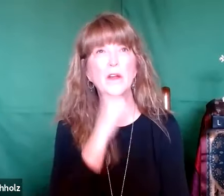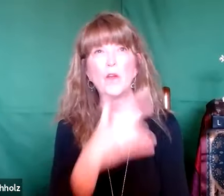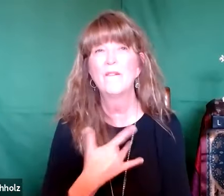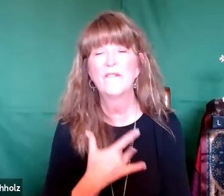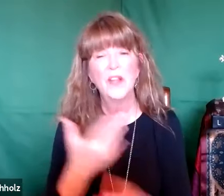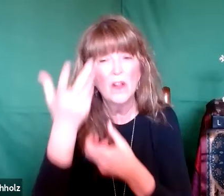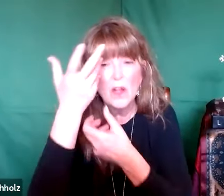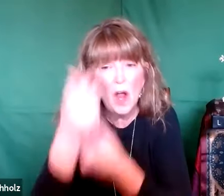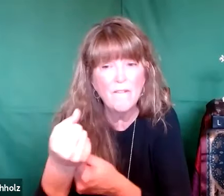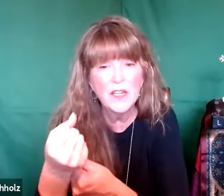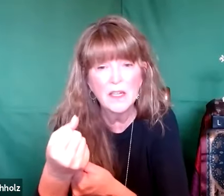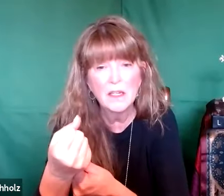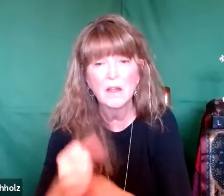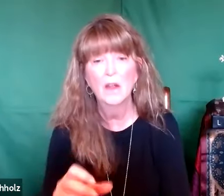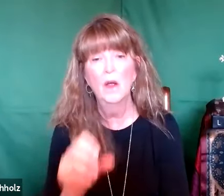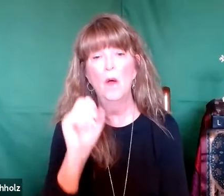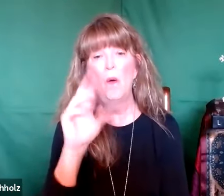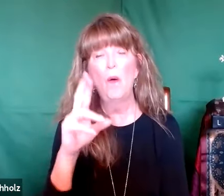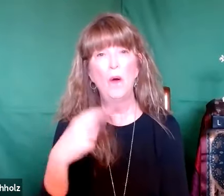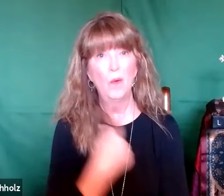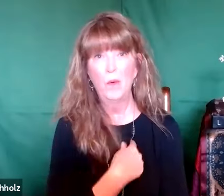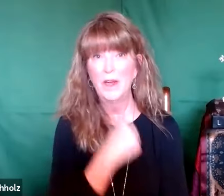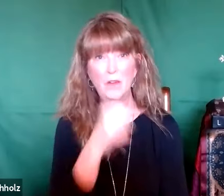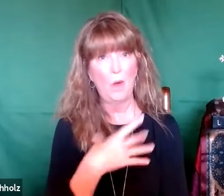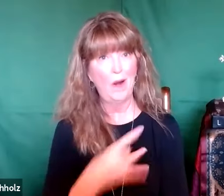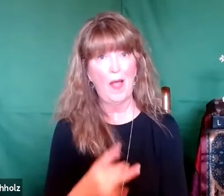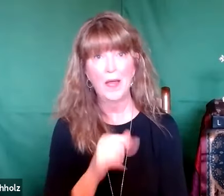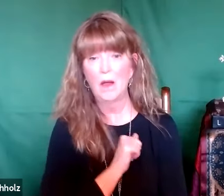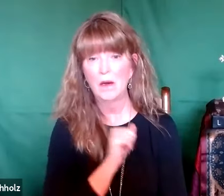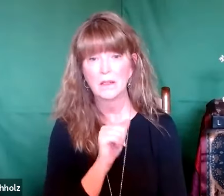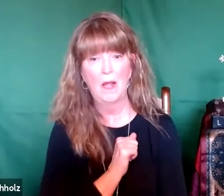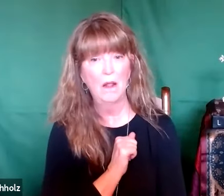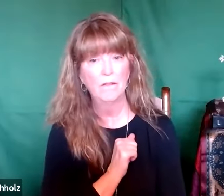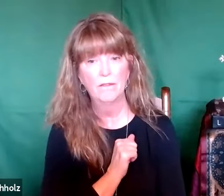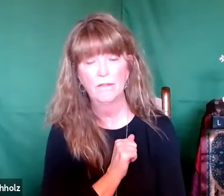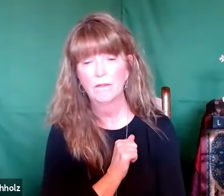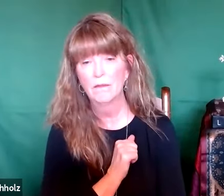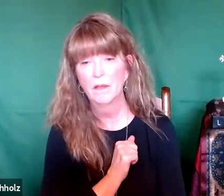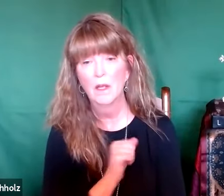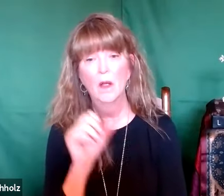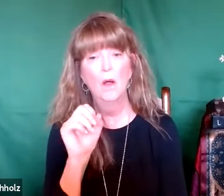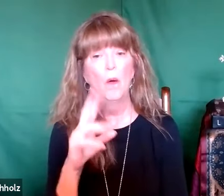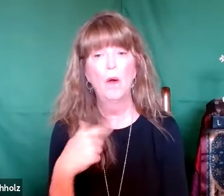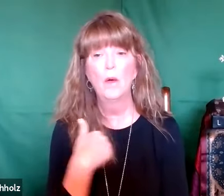we've been taught wrong, or maybe we have a lack of confidence. Maybe we don't like